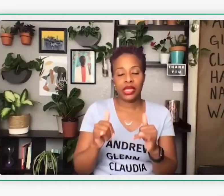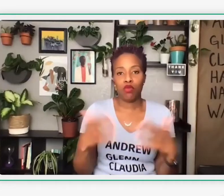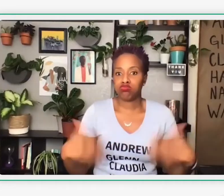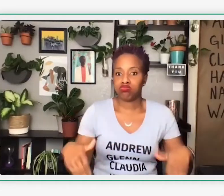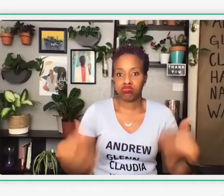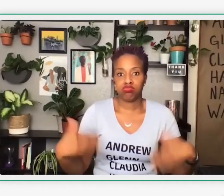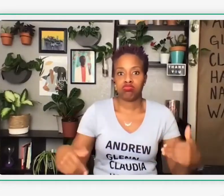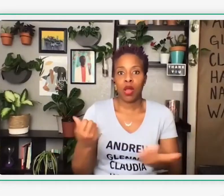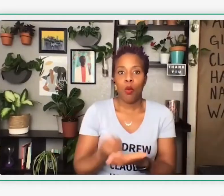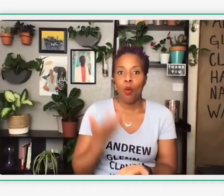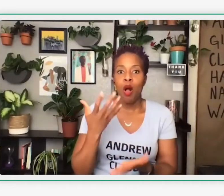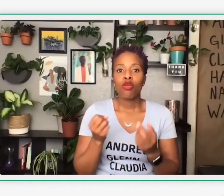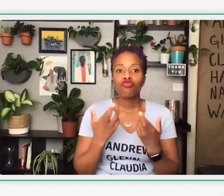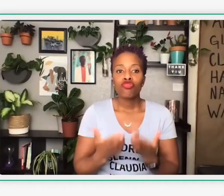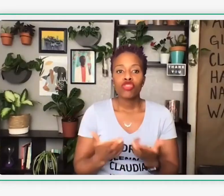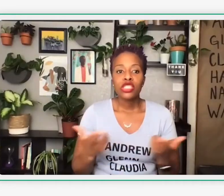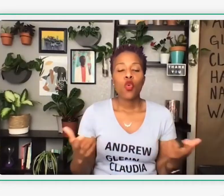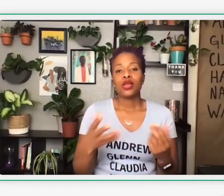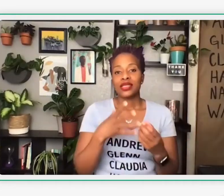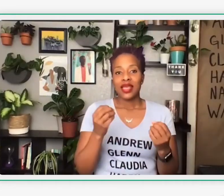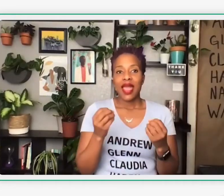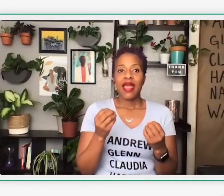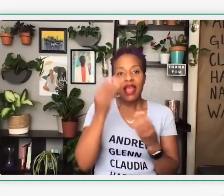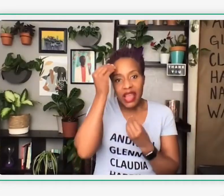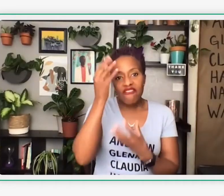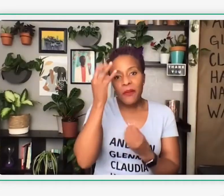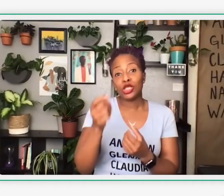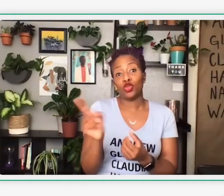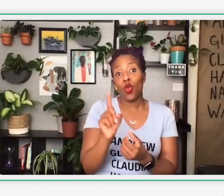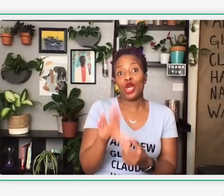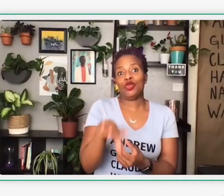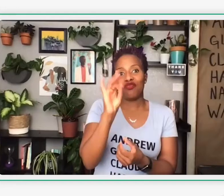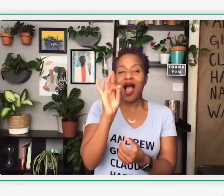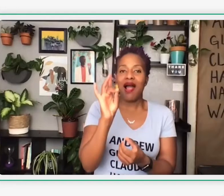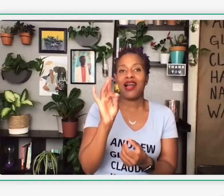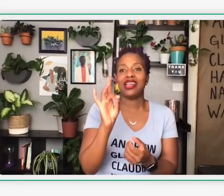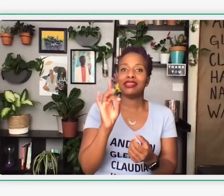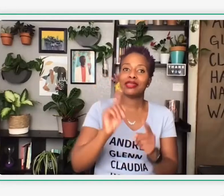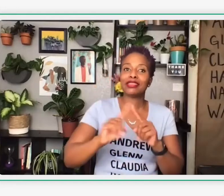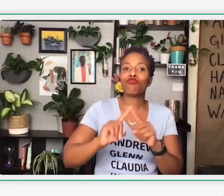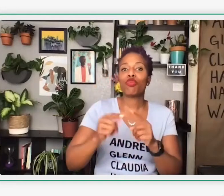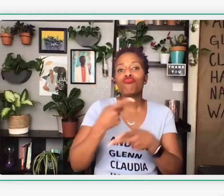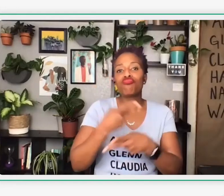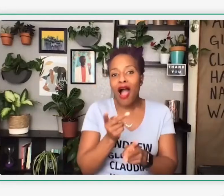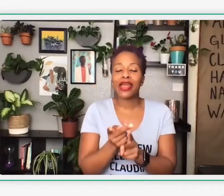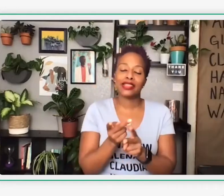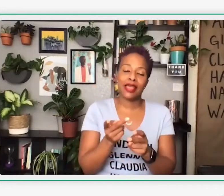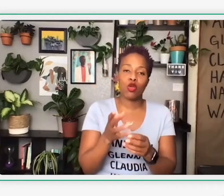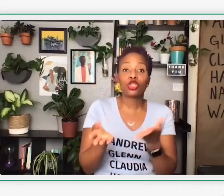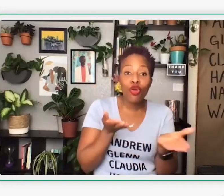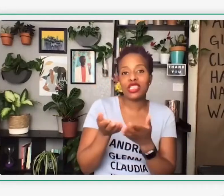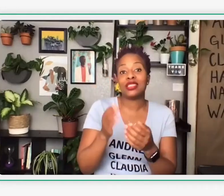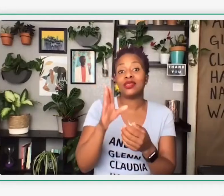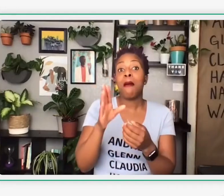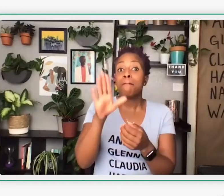the third one is also Black-owned. The other three, excuse me, are Black-owned businesses that are